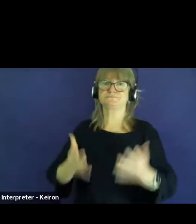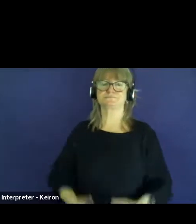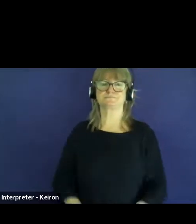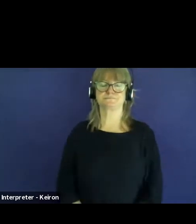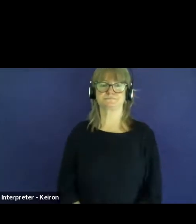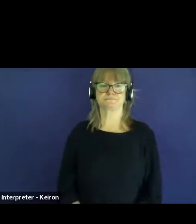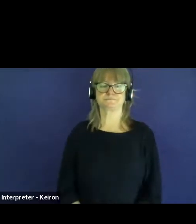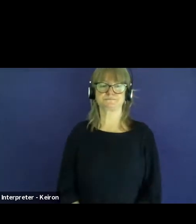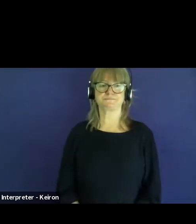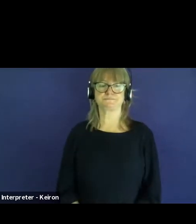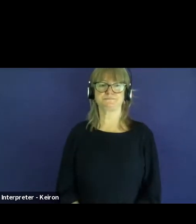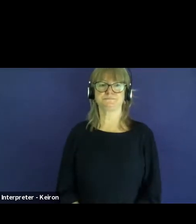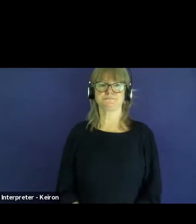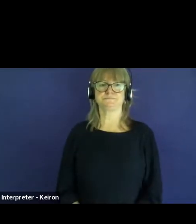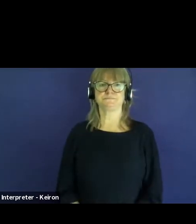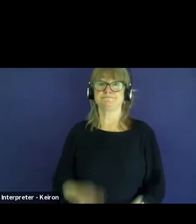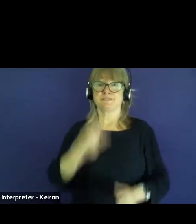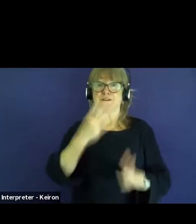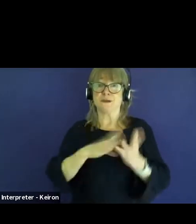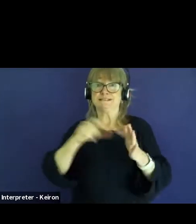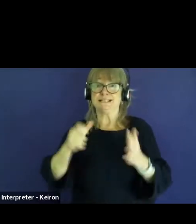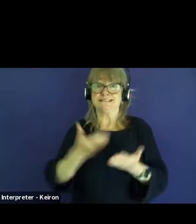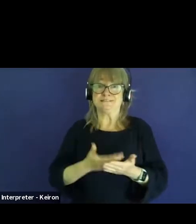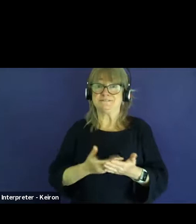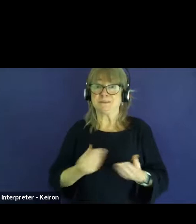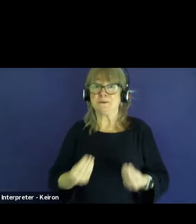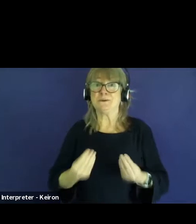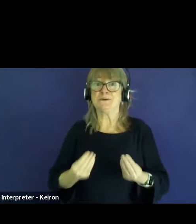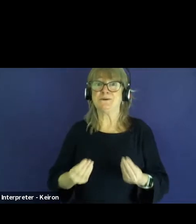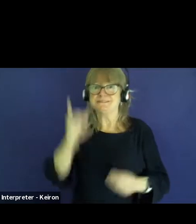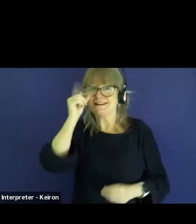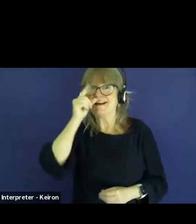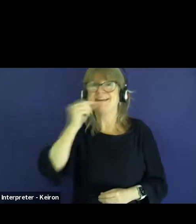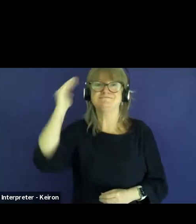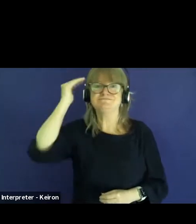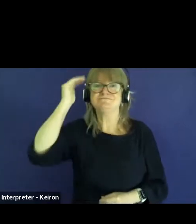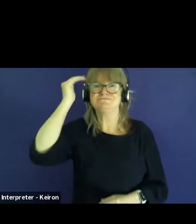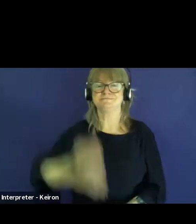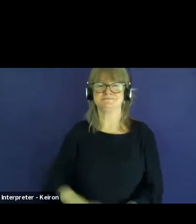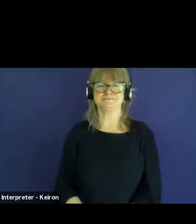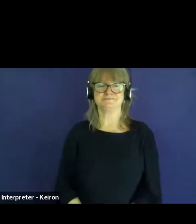Let's go. 30 seconds worth of work. We can do it.